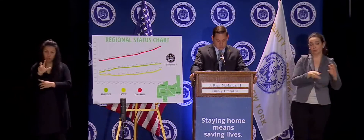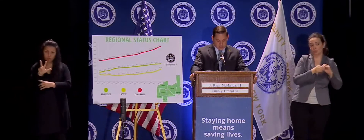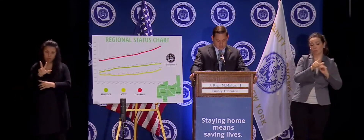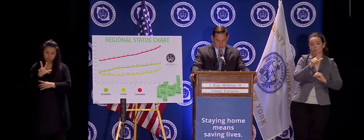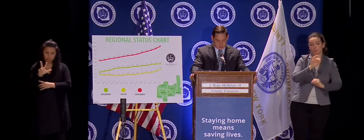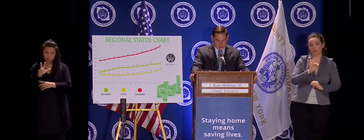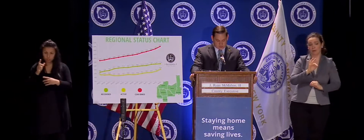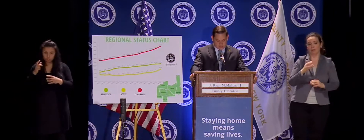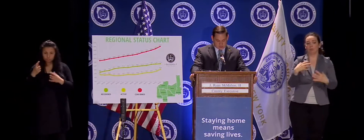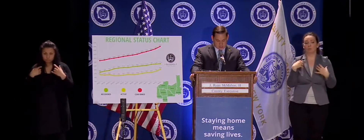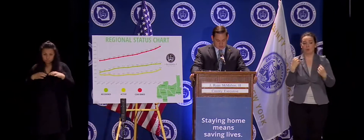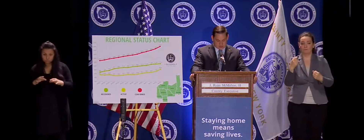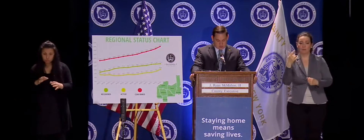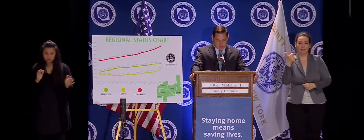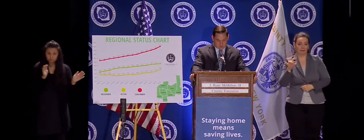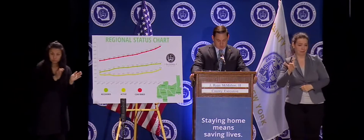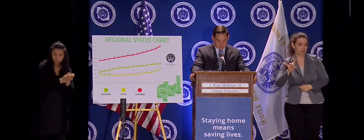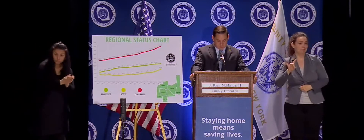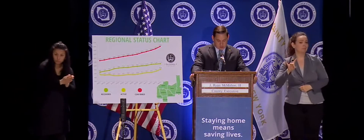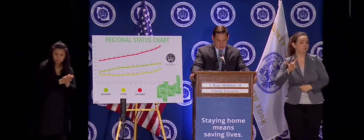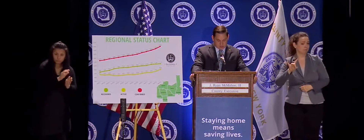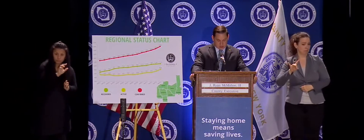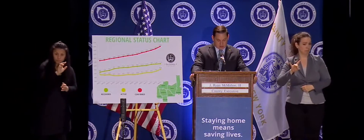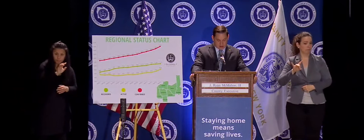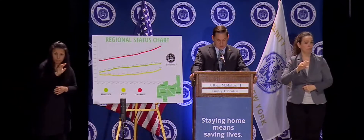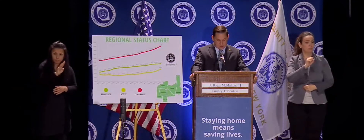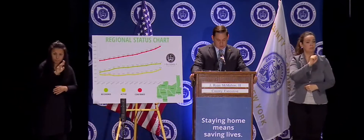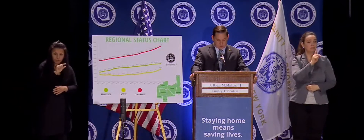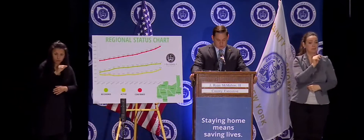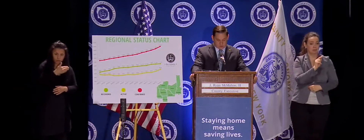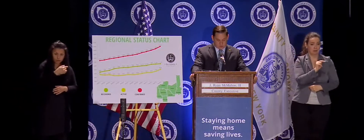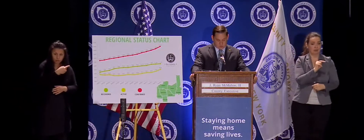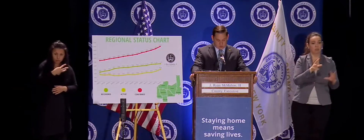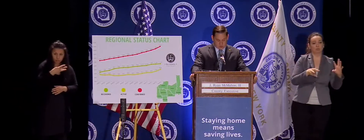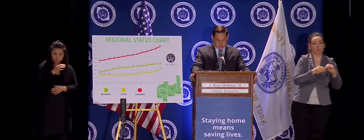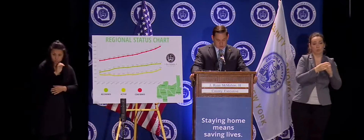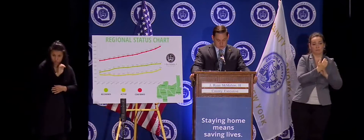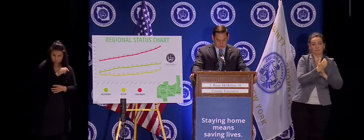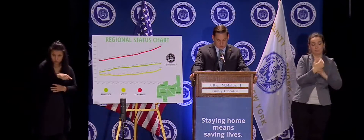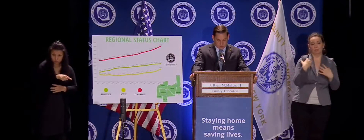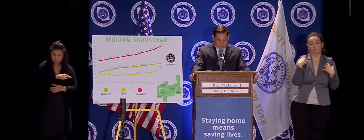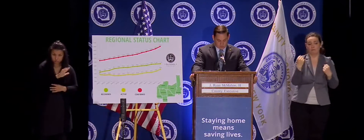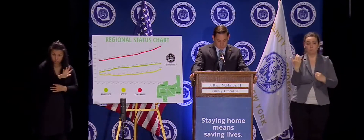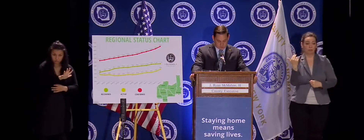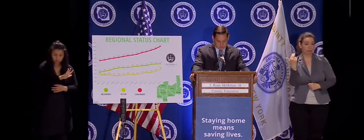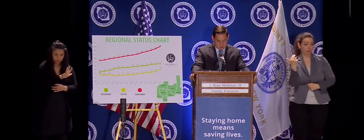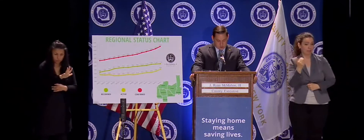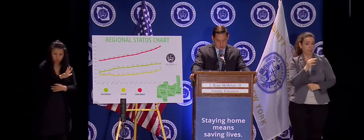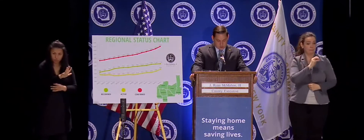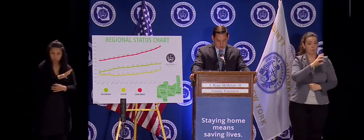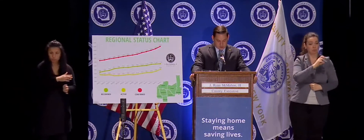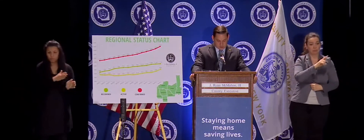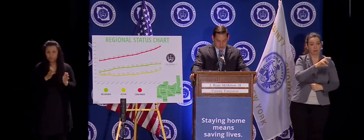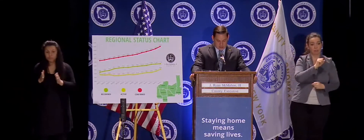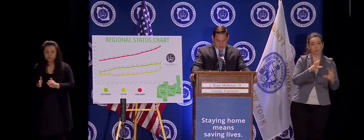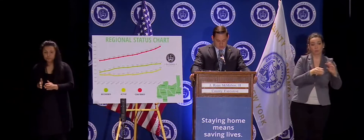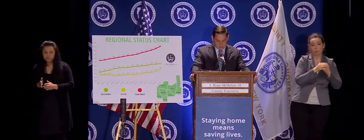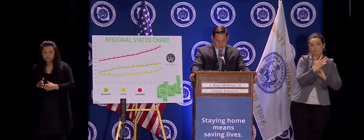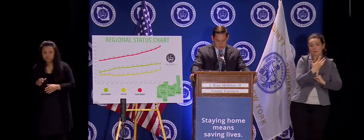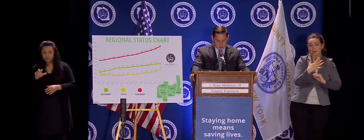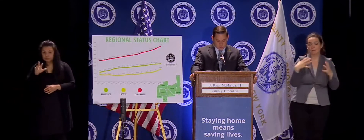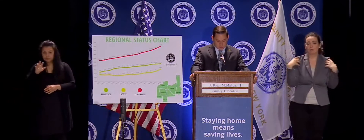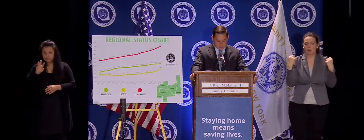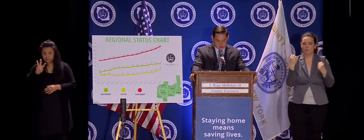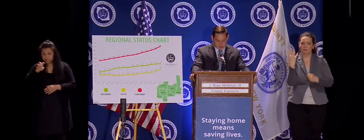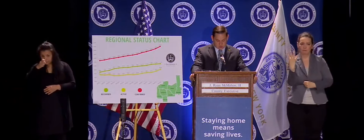Lysander, 29 total cases, 18 recoveries. Town of Pompey, 22 total cases, 20 recoveries. Town of Skaneateles,